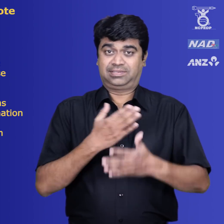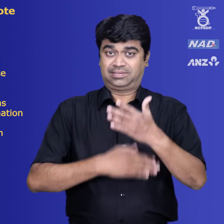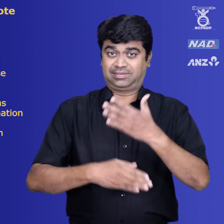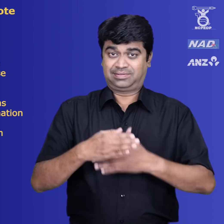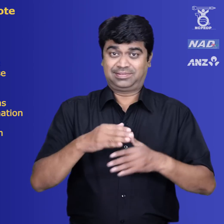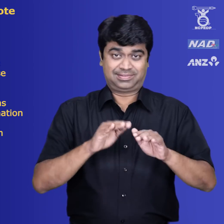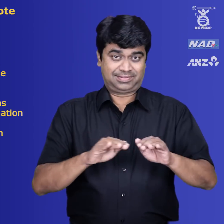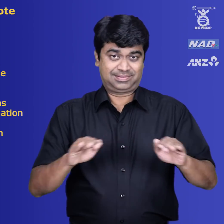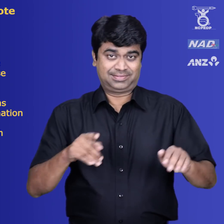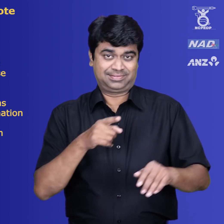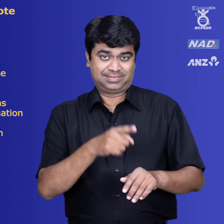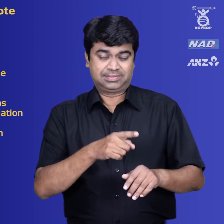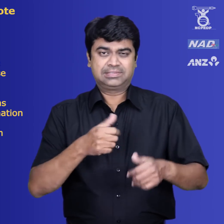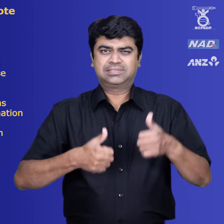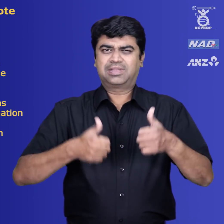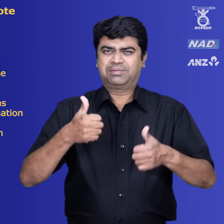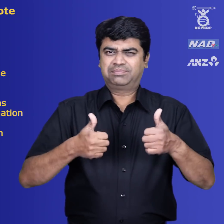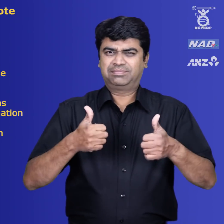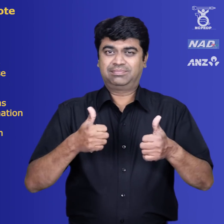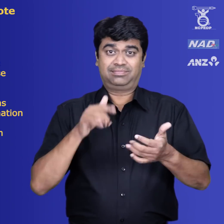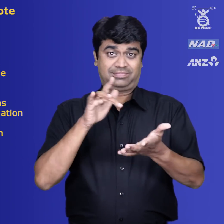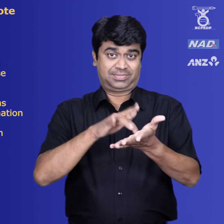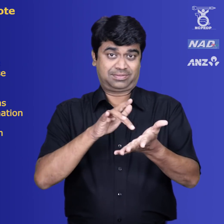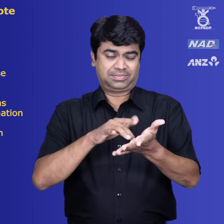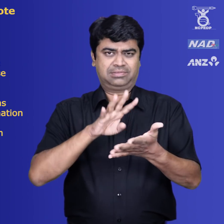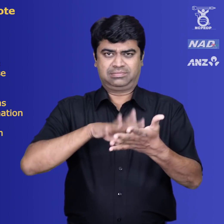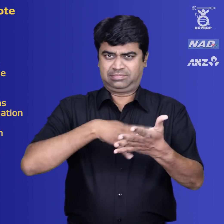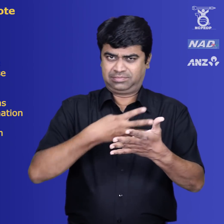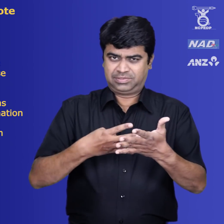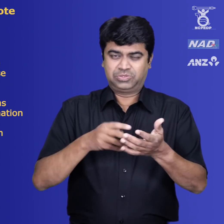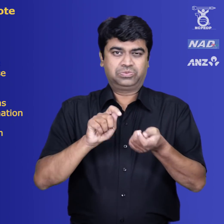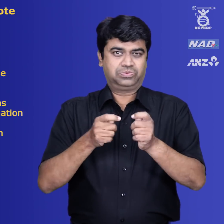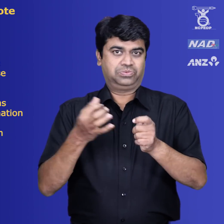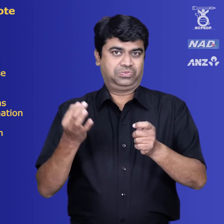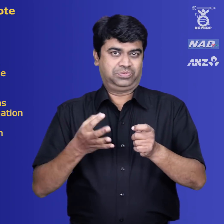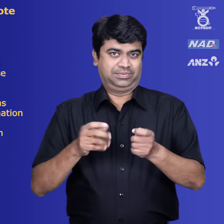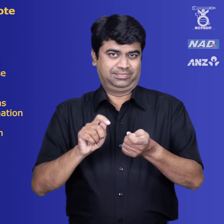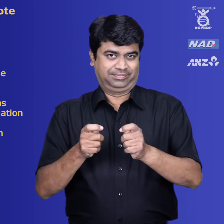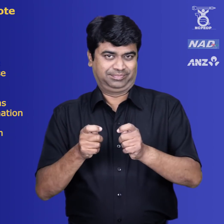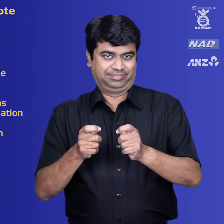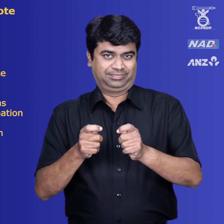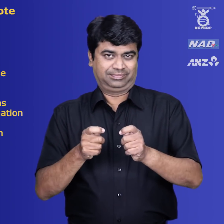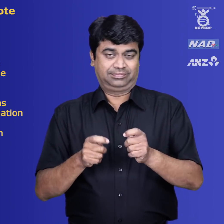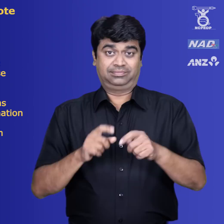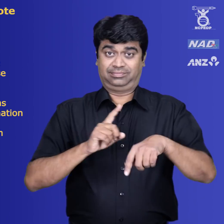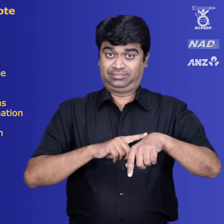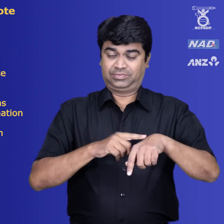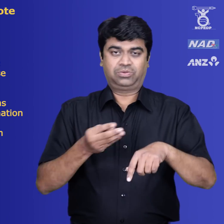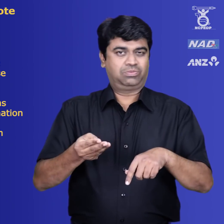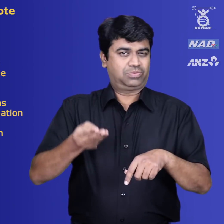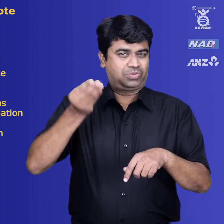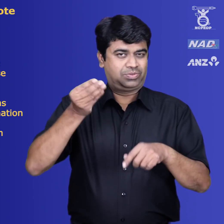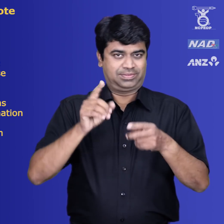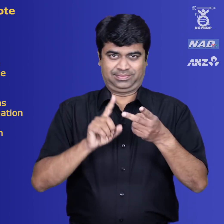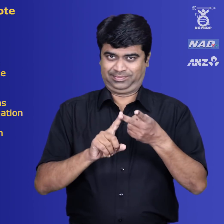To make suitable modifications in the curriculum and examination system to meet the needs of students